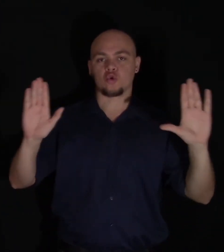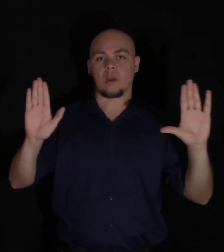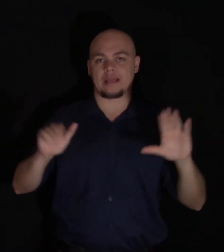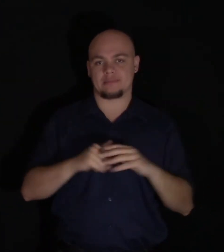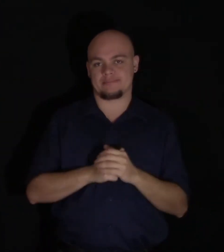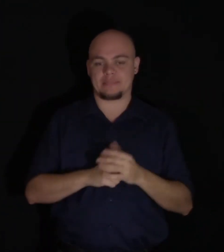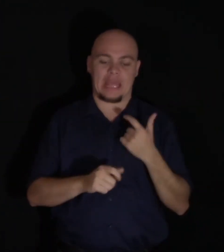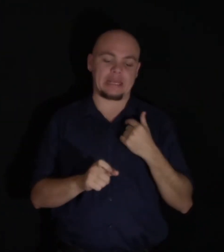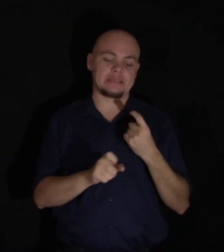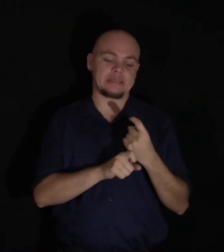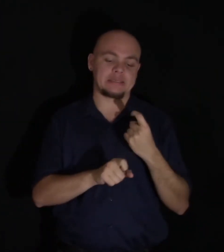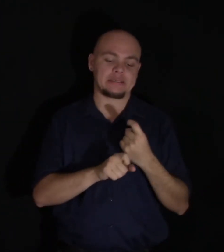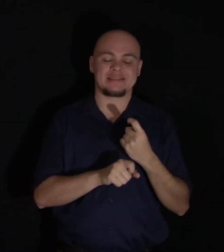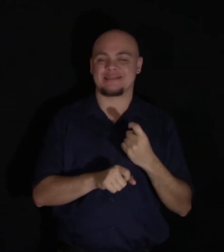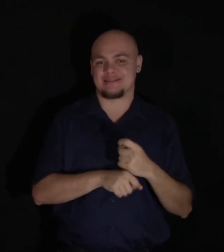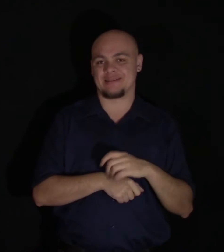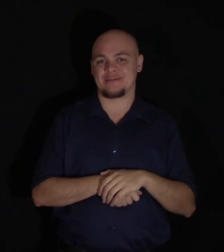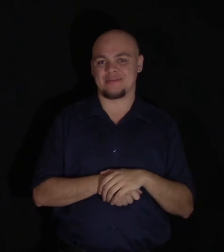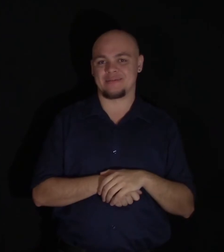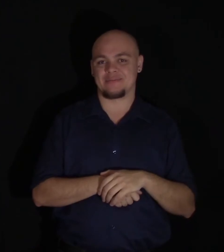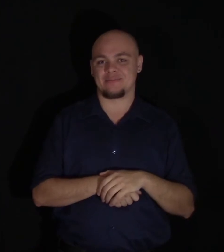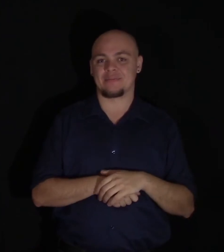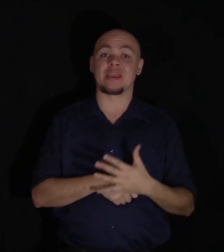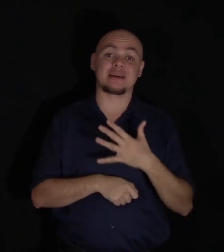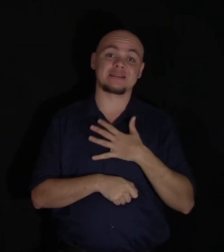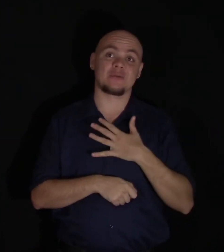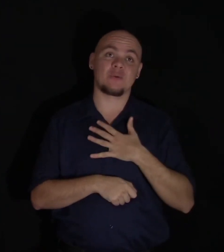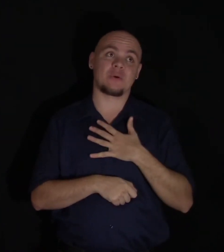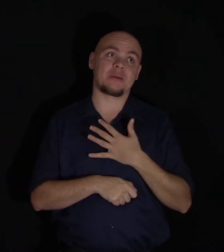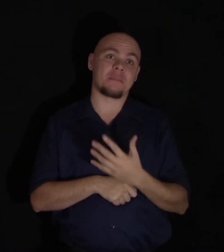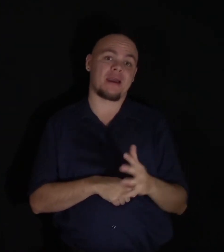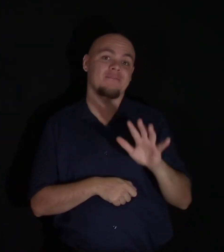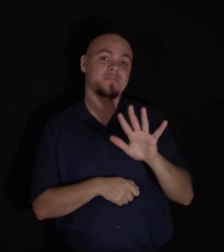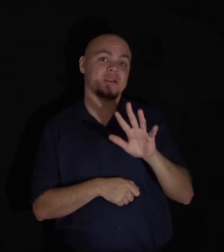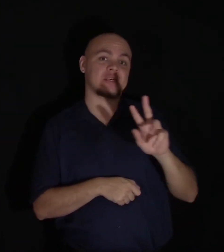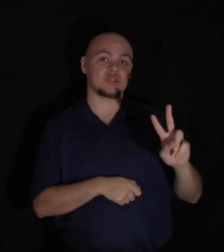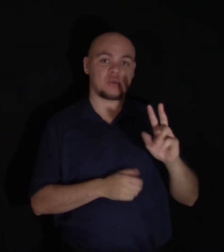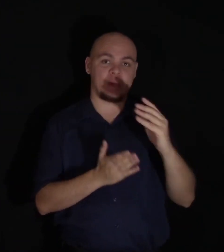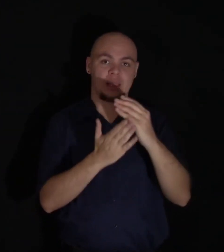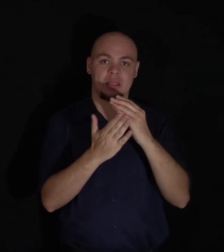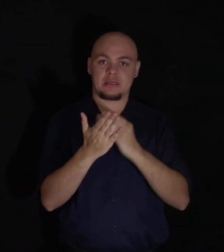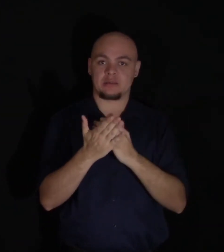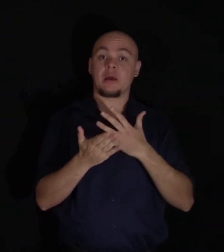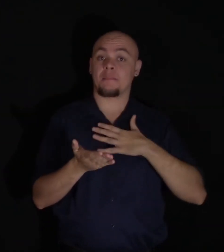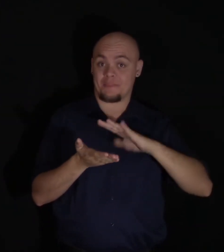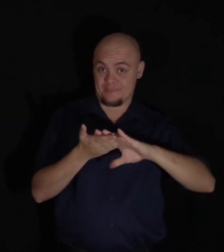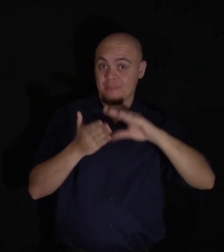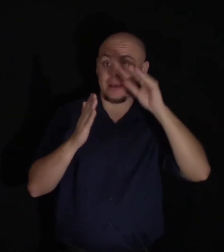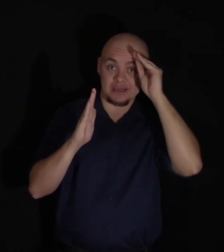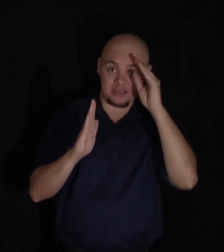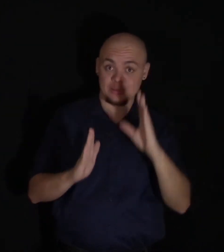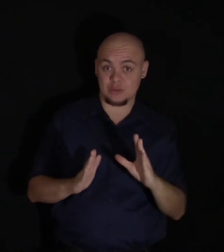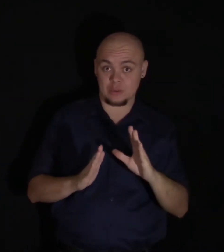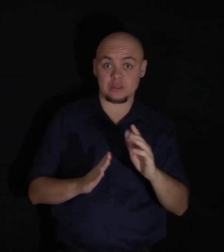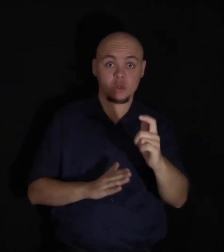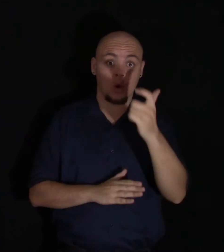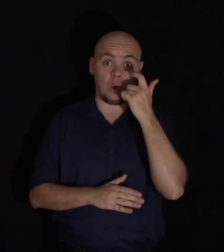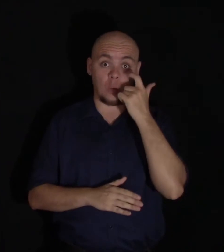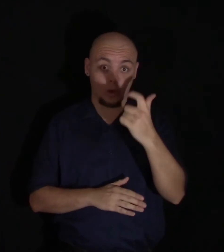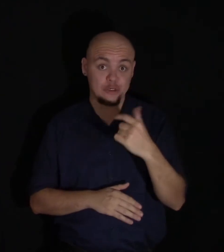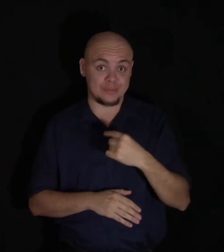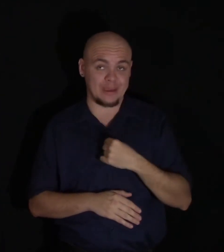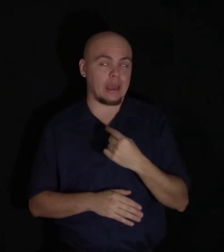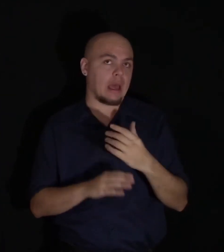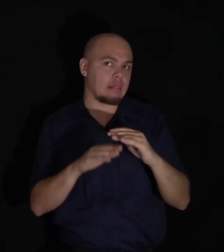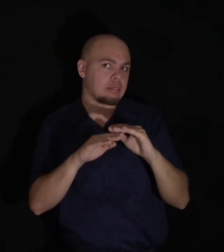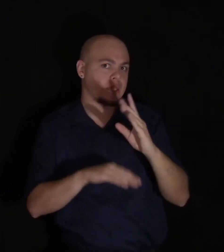tease them. I'm always like, okay, that's one of my 52 lessons. So any of my students who are watching, and I know there's at least one, the